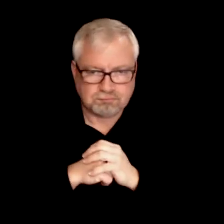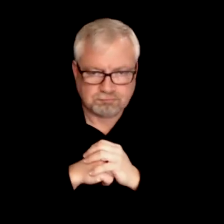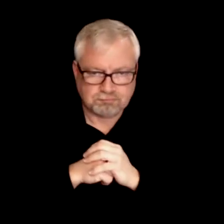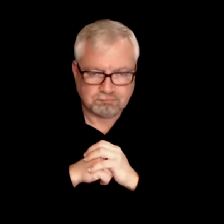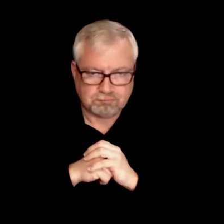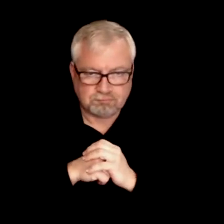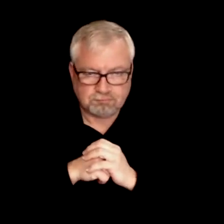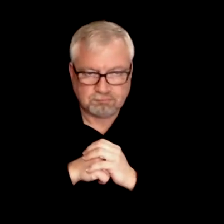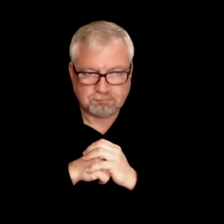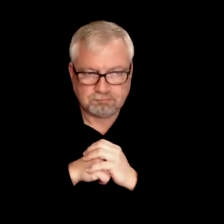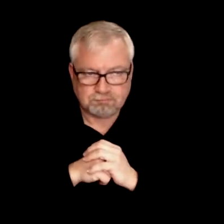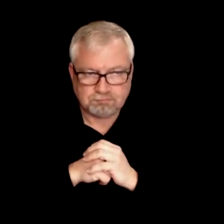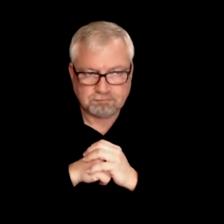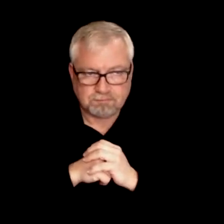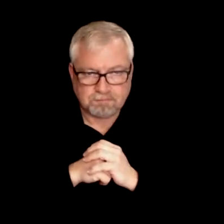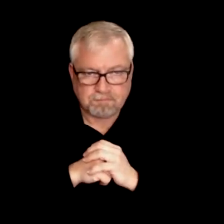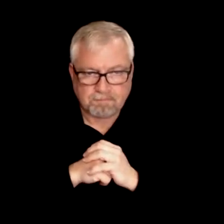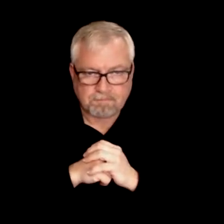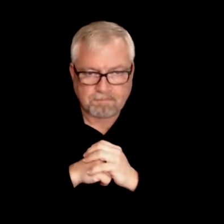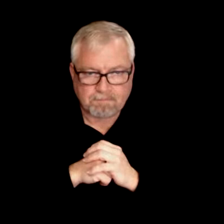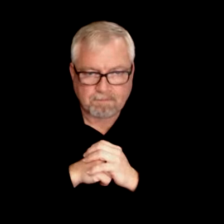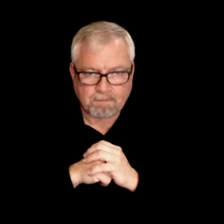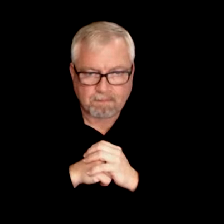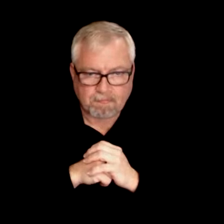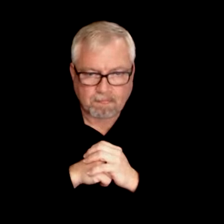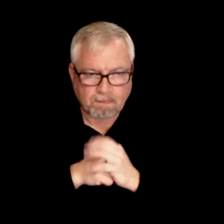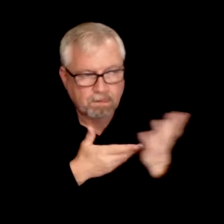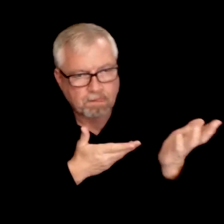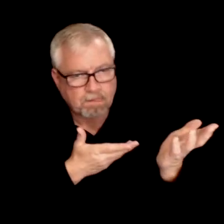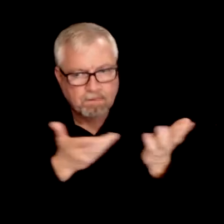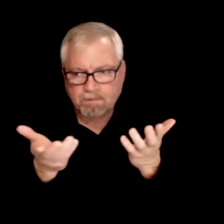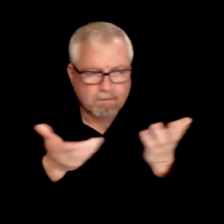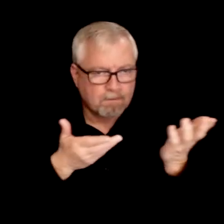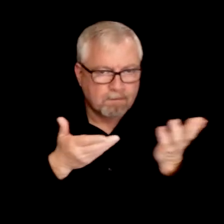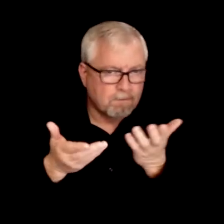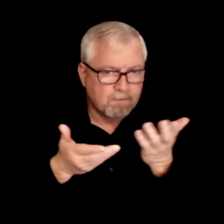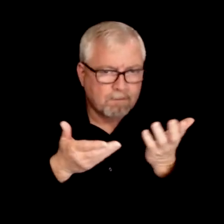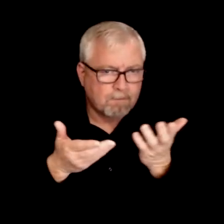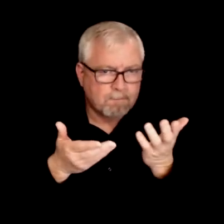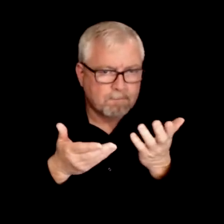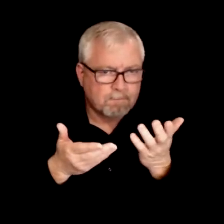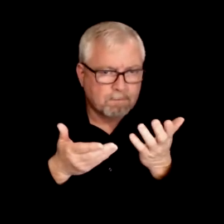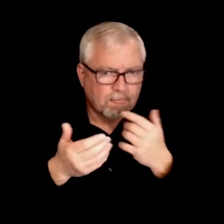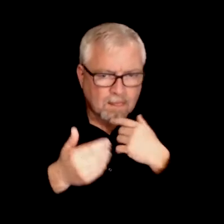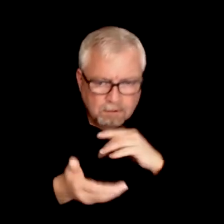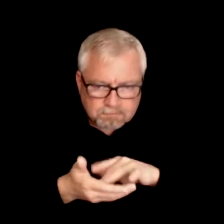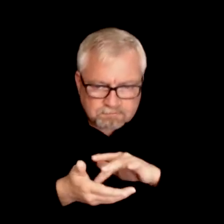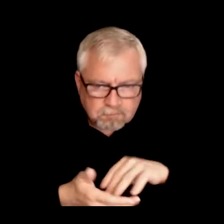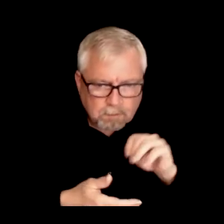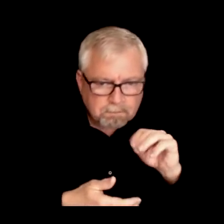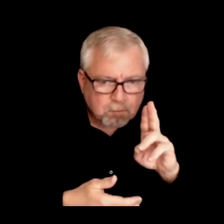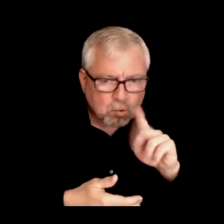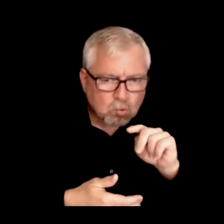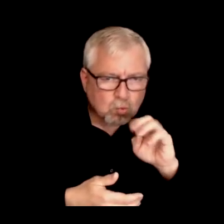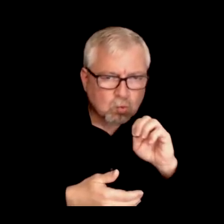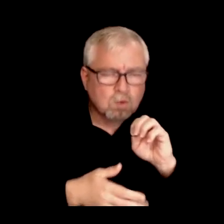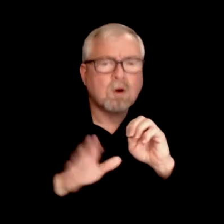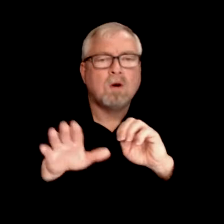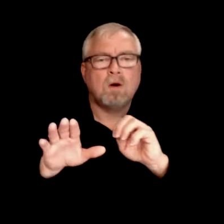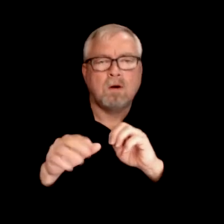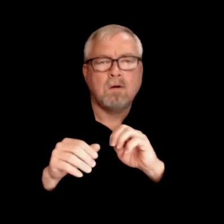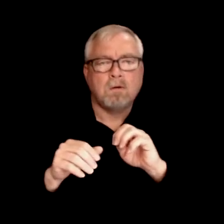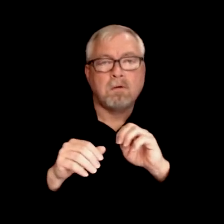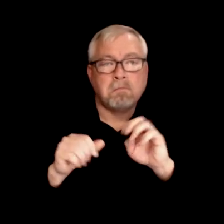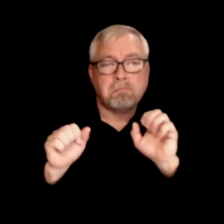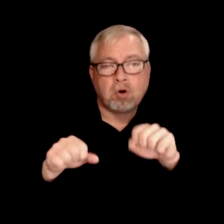Chris, have you got that one? I'm sorry, I was on mute. Yeah. Probably what happened to you the last time, so. Yeah, catching,